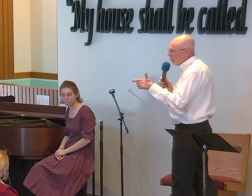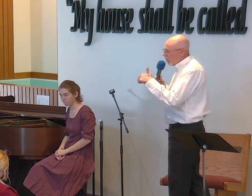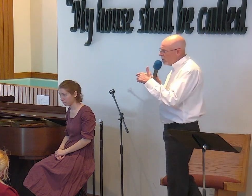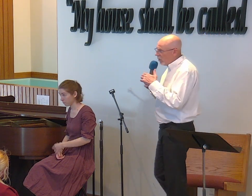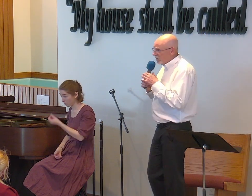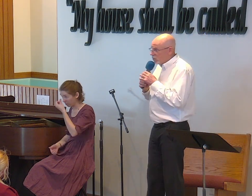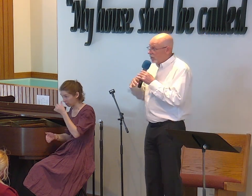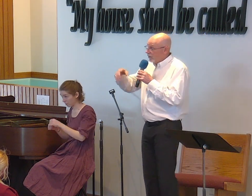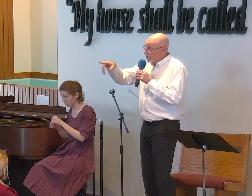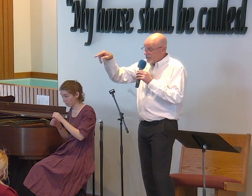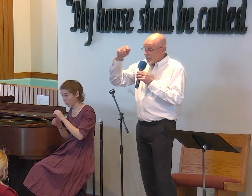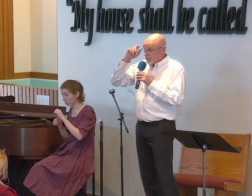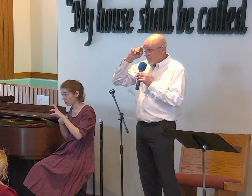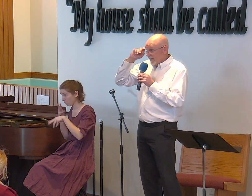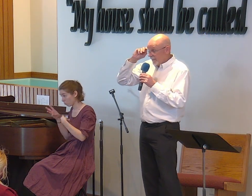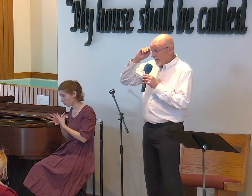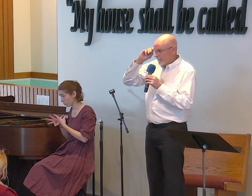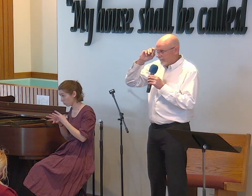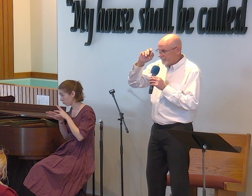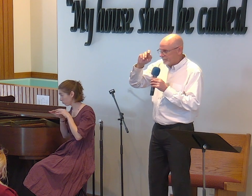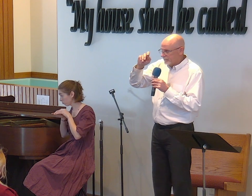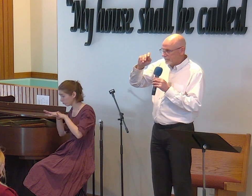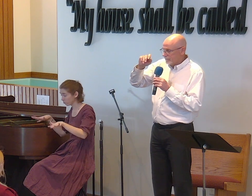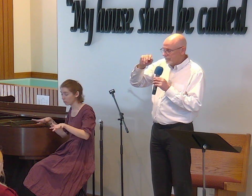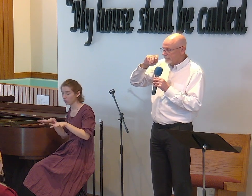No matter where you go in this world, this is your church family.